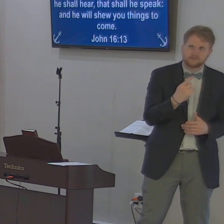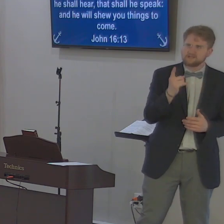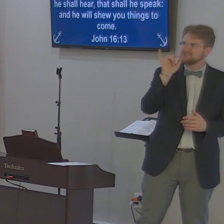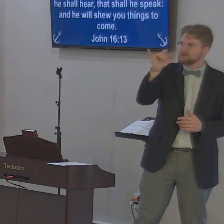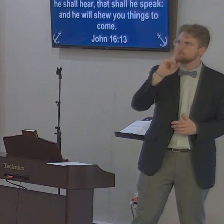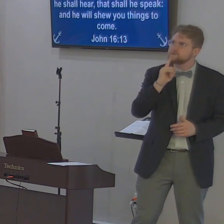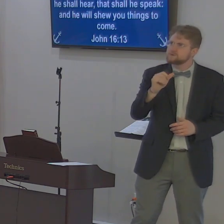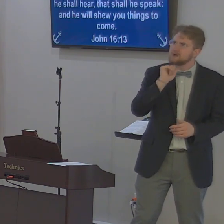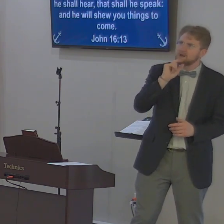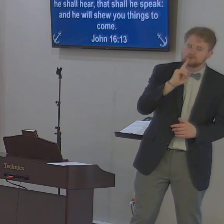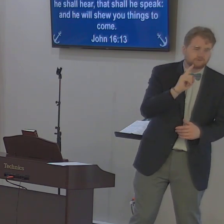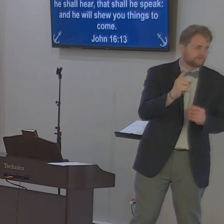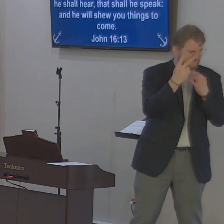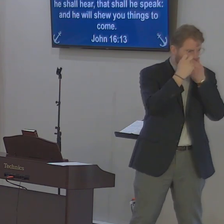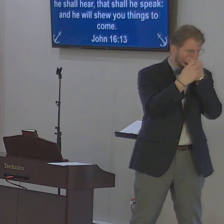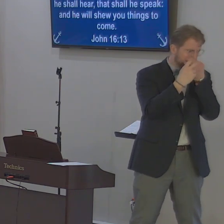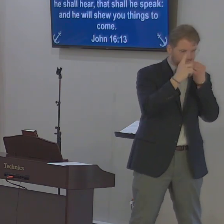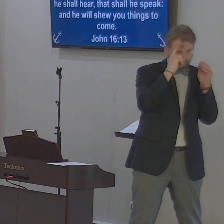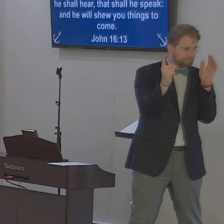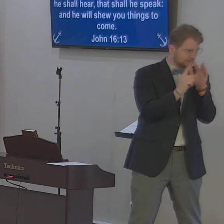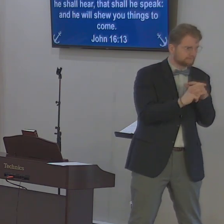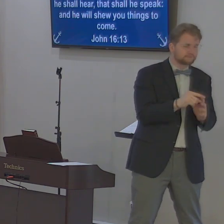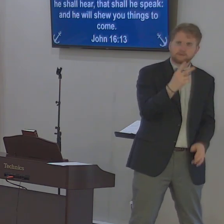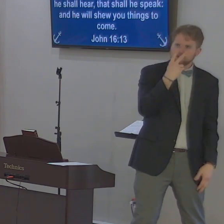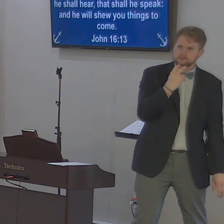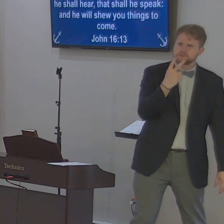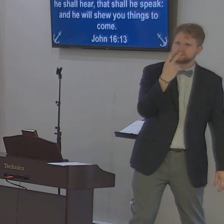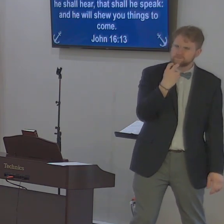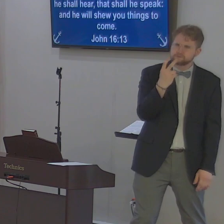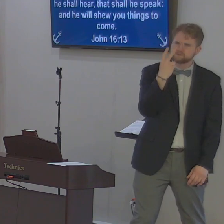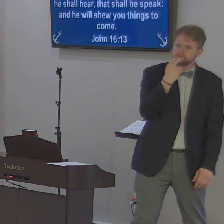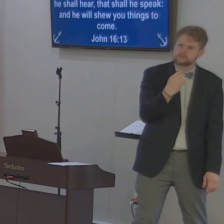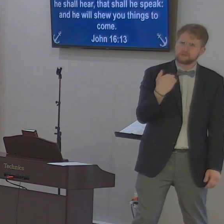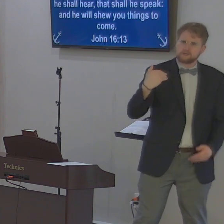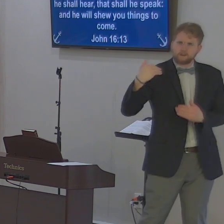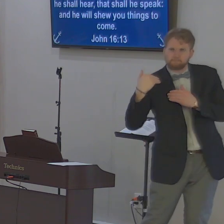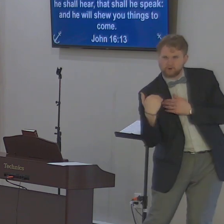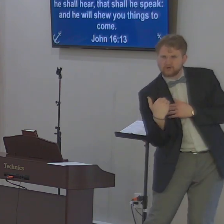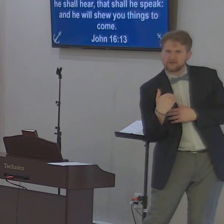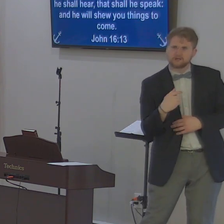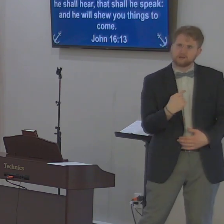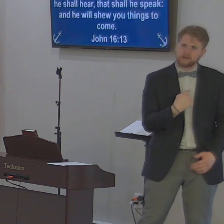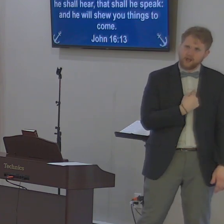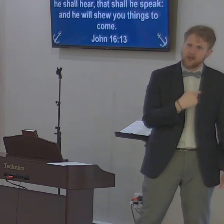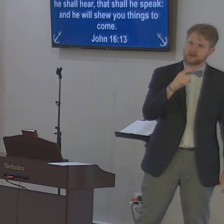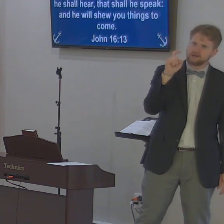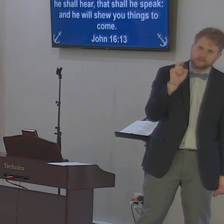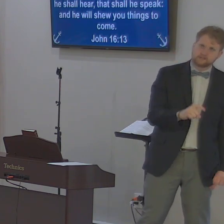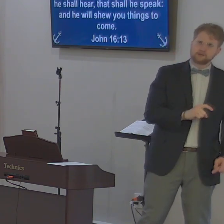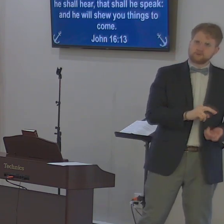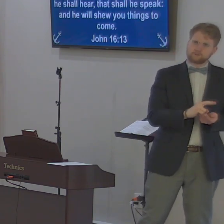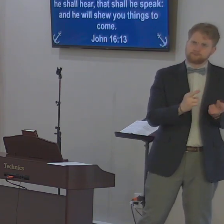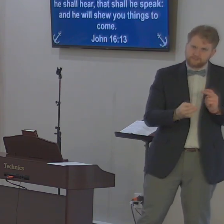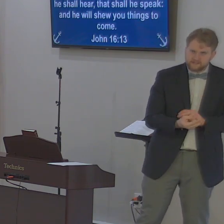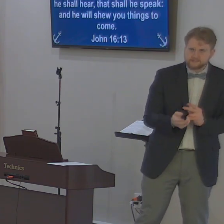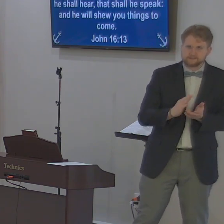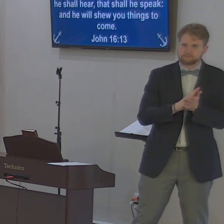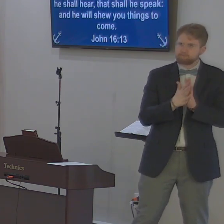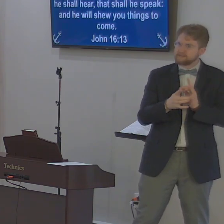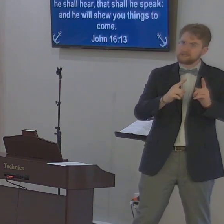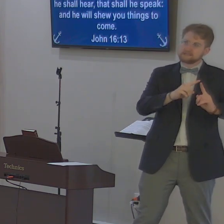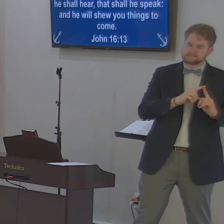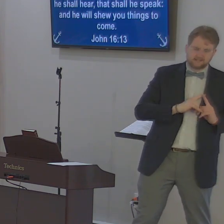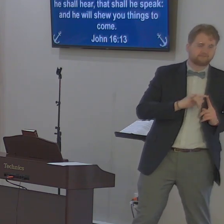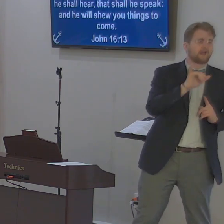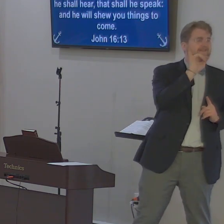true? There's a doubt in your mind. And there's something weighing on your heart saying, you need to repent and be saved. That's the